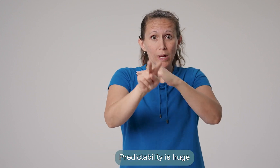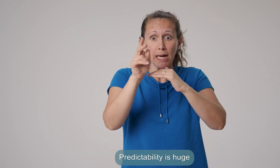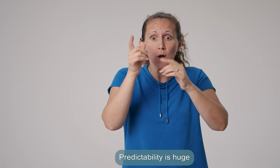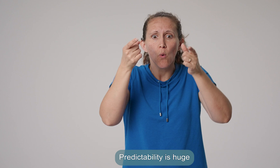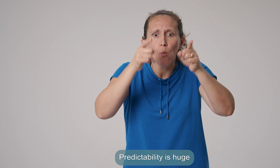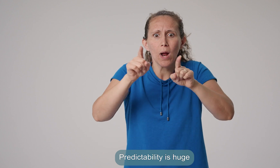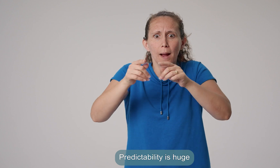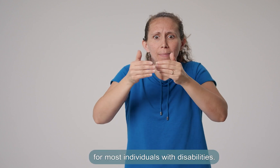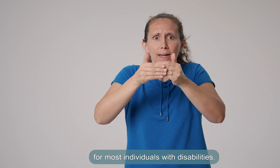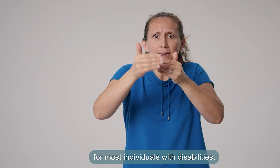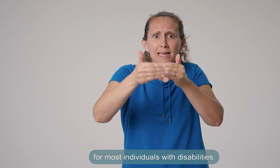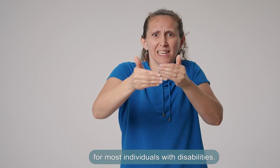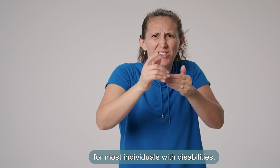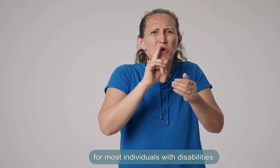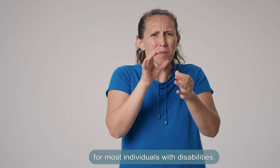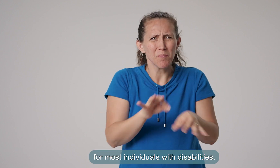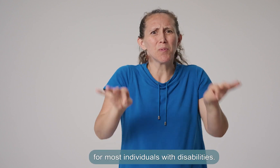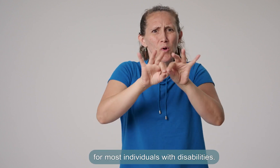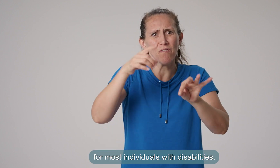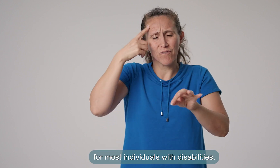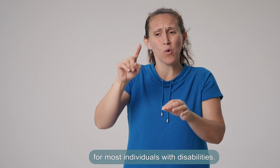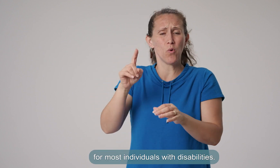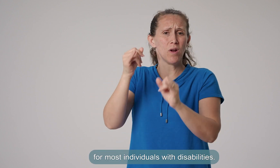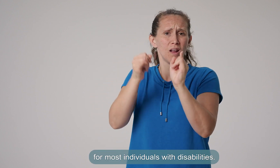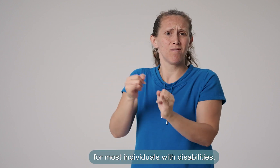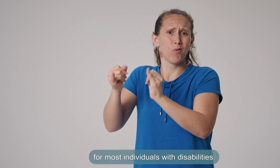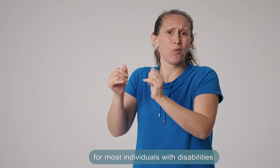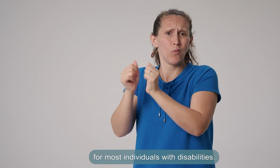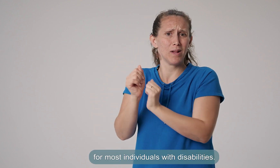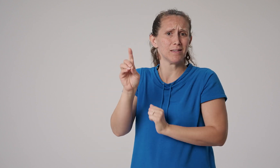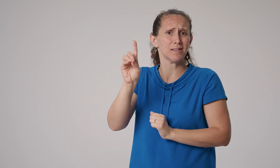Predictability is huge for most individuals with disabilities.